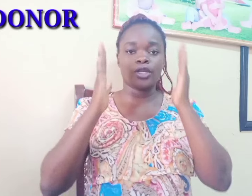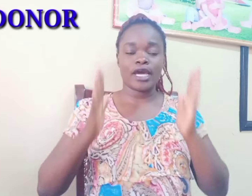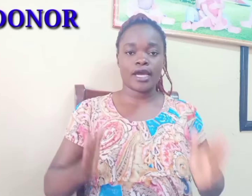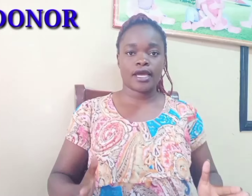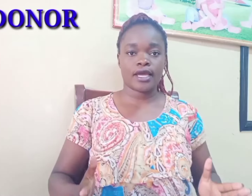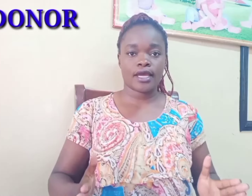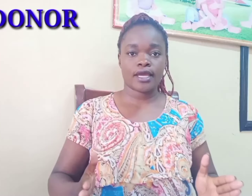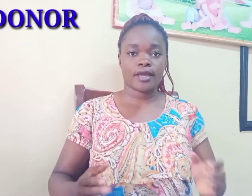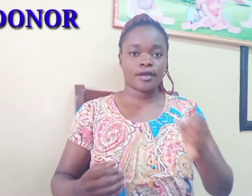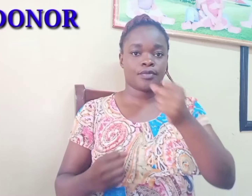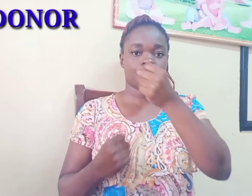Donor.